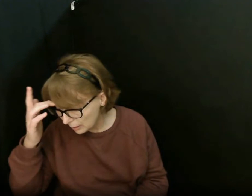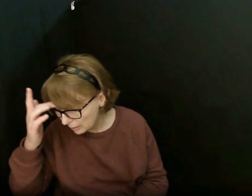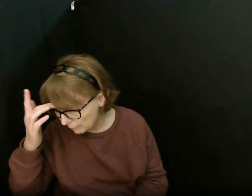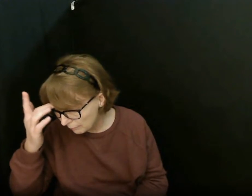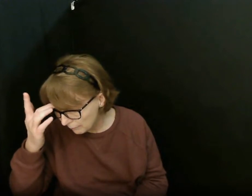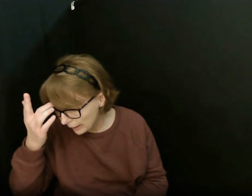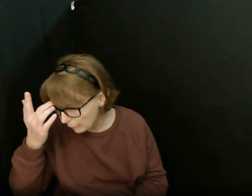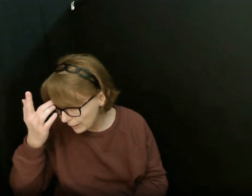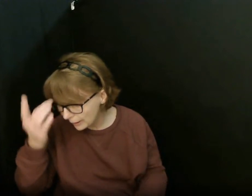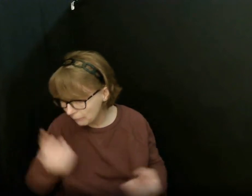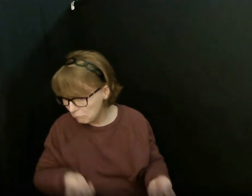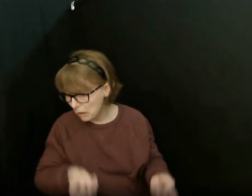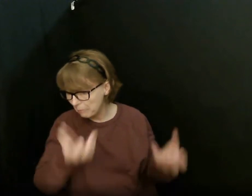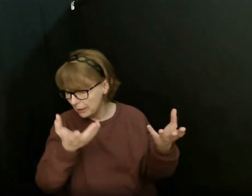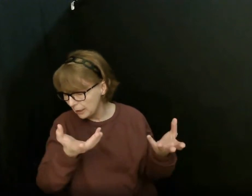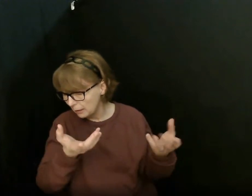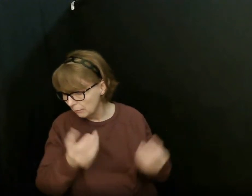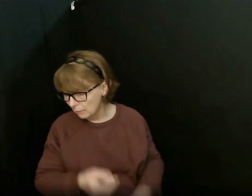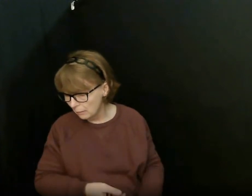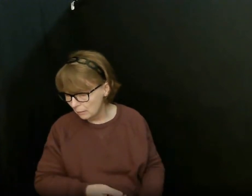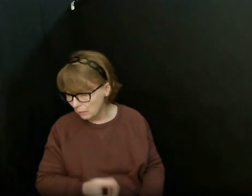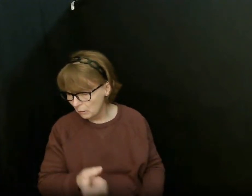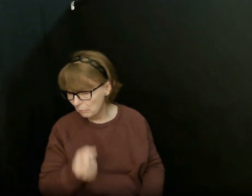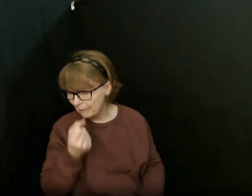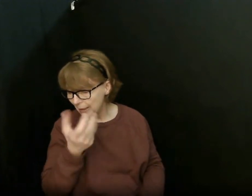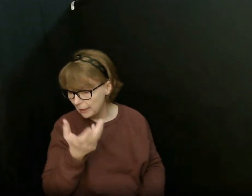Um, how many? How many? many. Many.